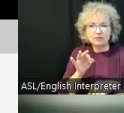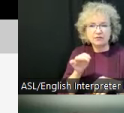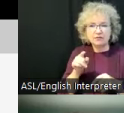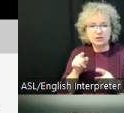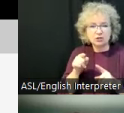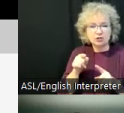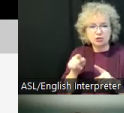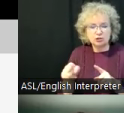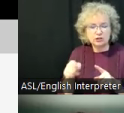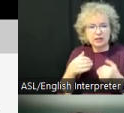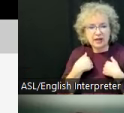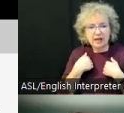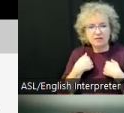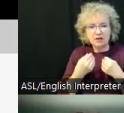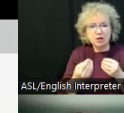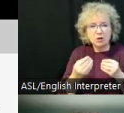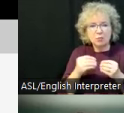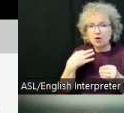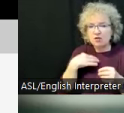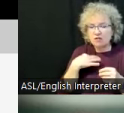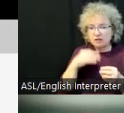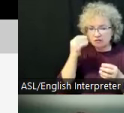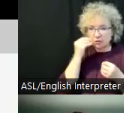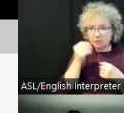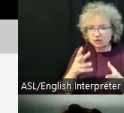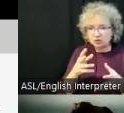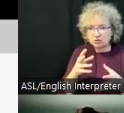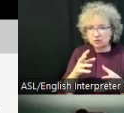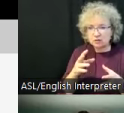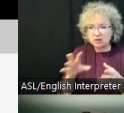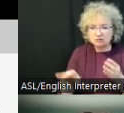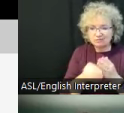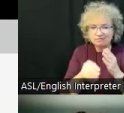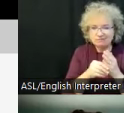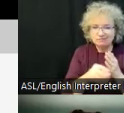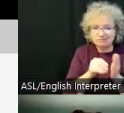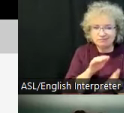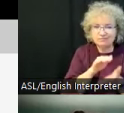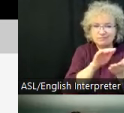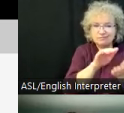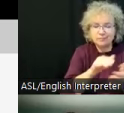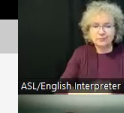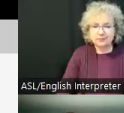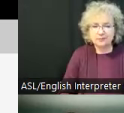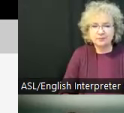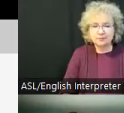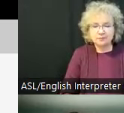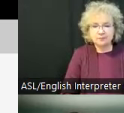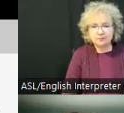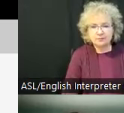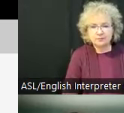eligibility information, including that with the packet and sending it to our health plan.